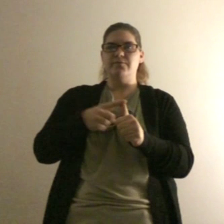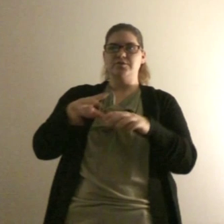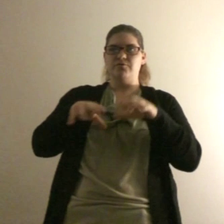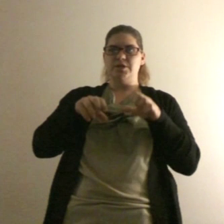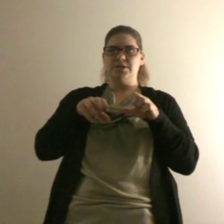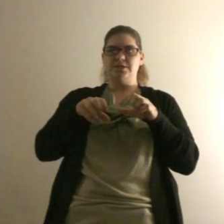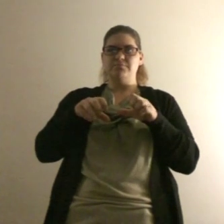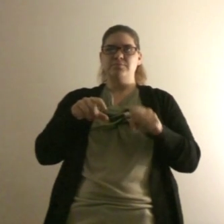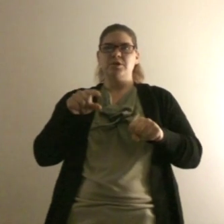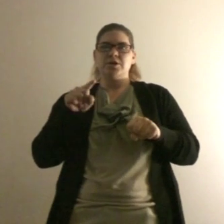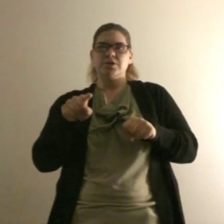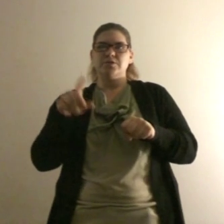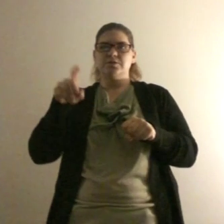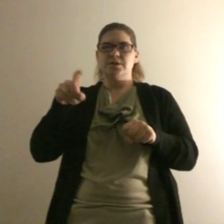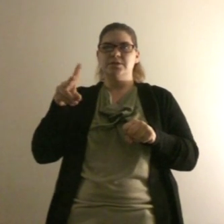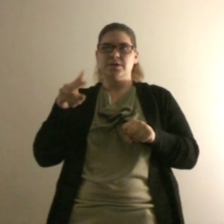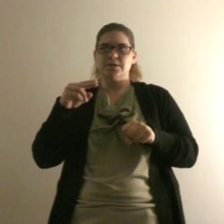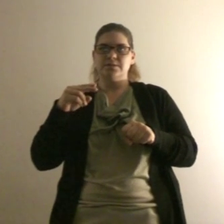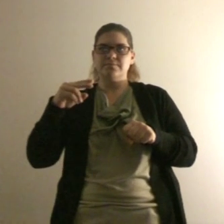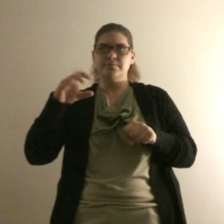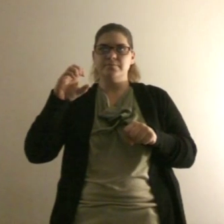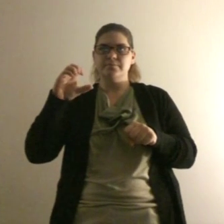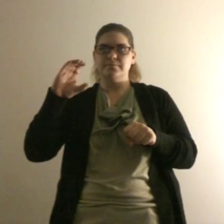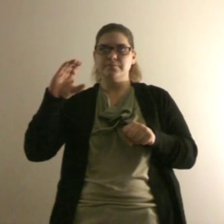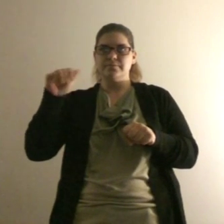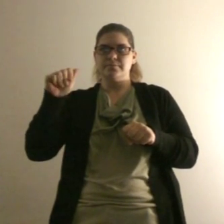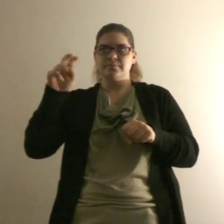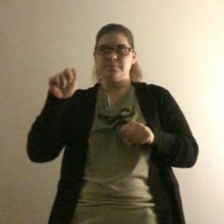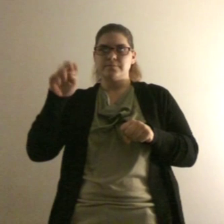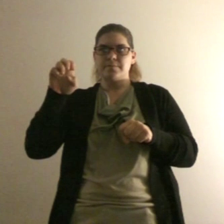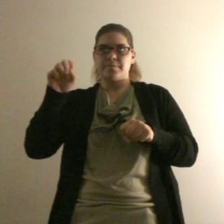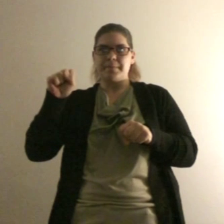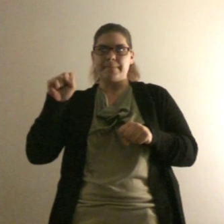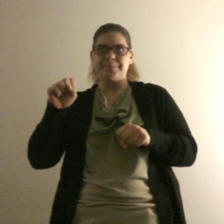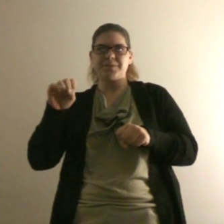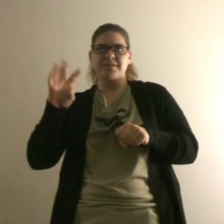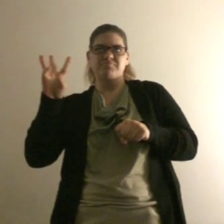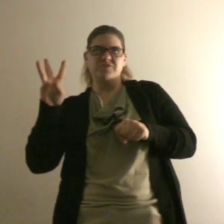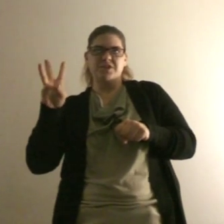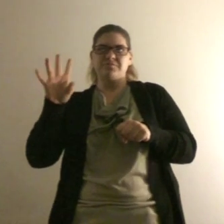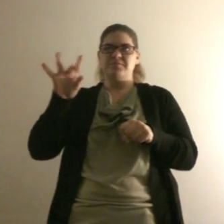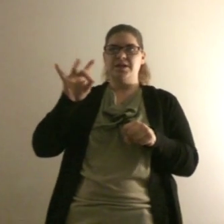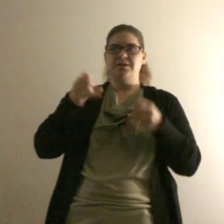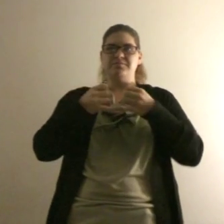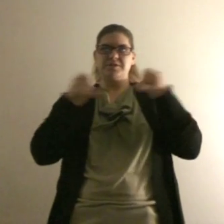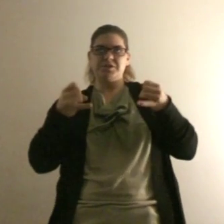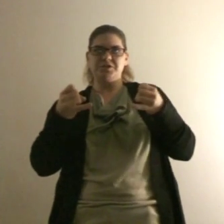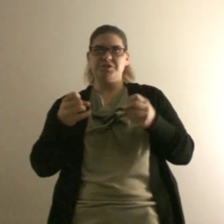first frost. You should cut the canes to a height of 6 to 8 inches. The canes should be